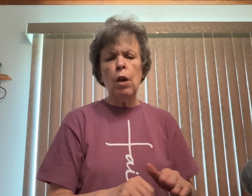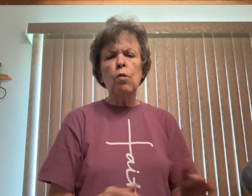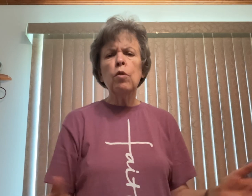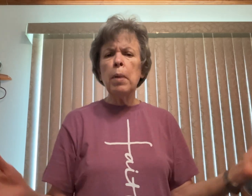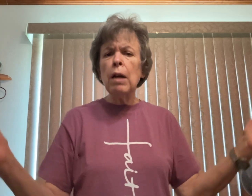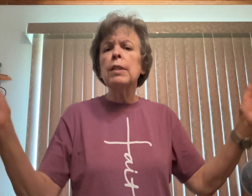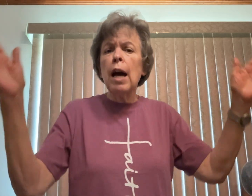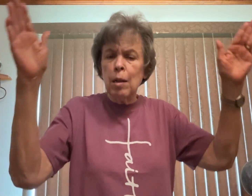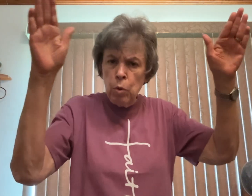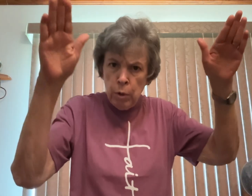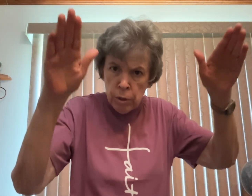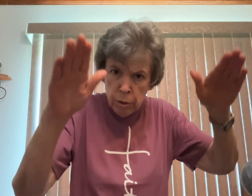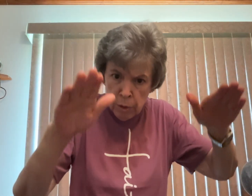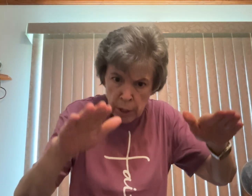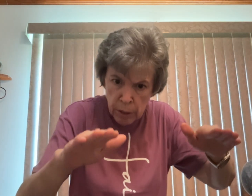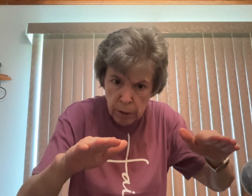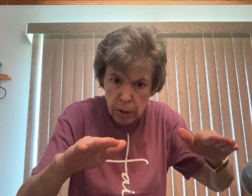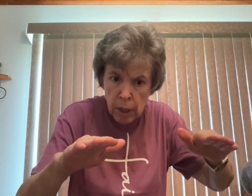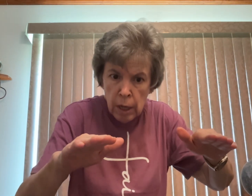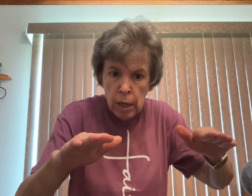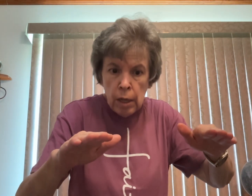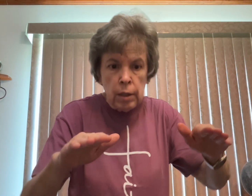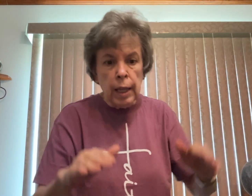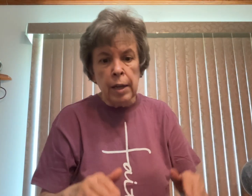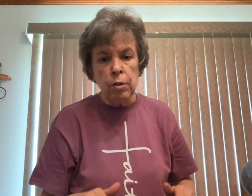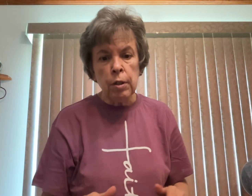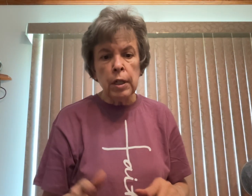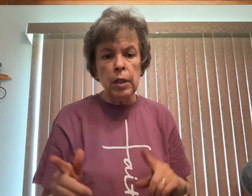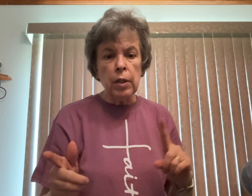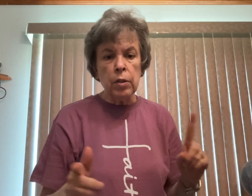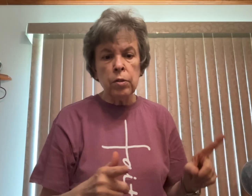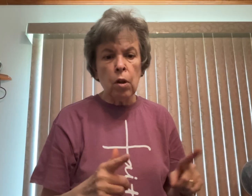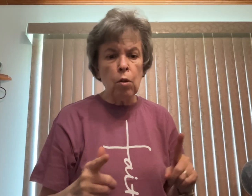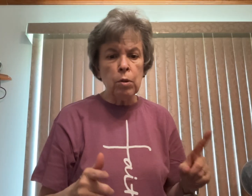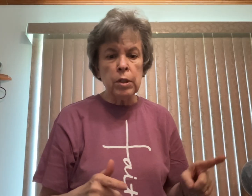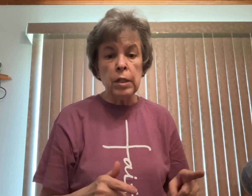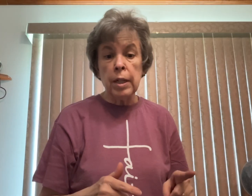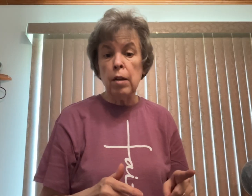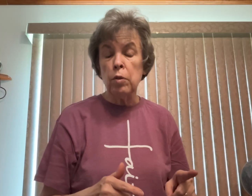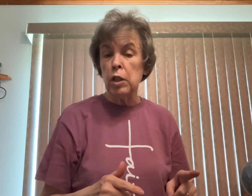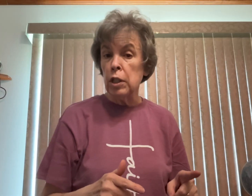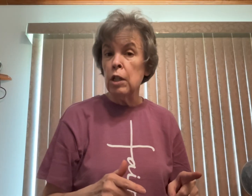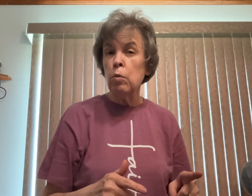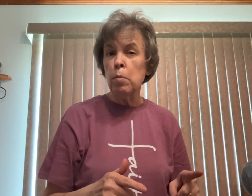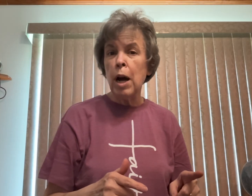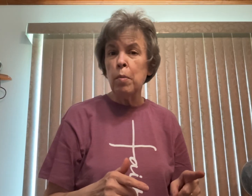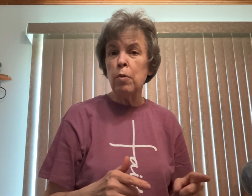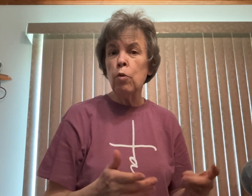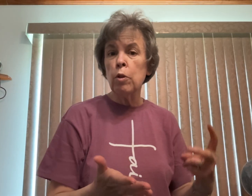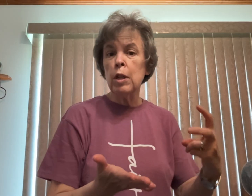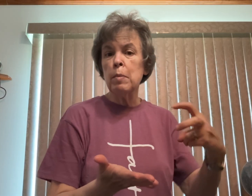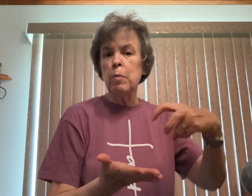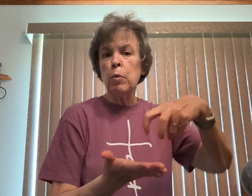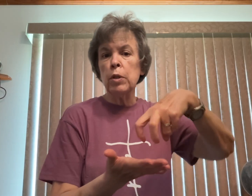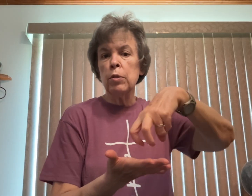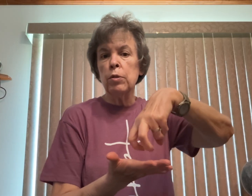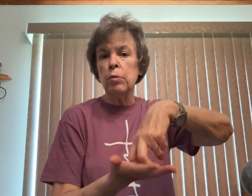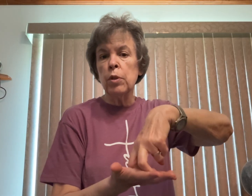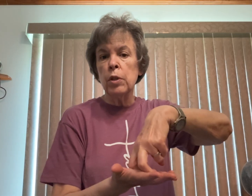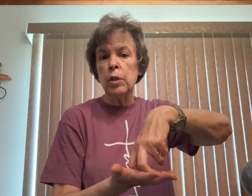for bow down, I'm going to do this. Later in the song where it says every knee will bow before him, I'm going to do